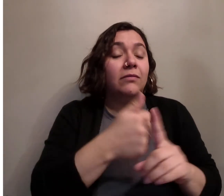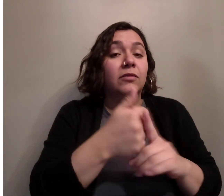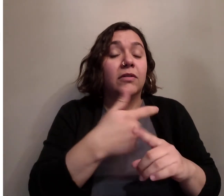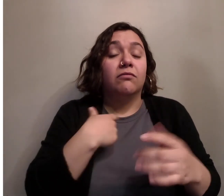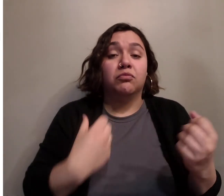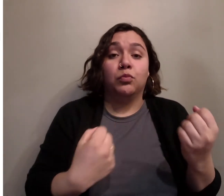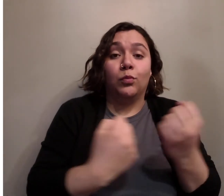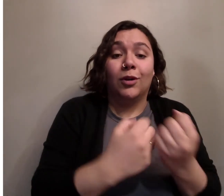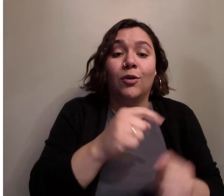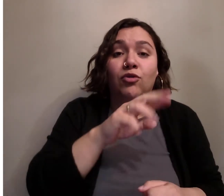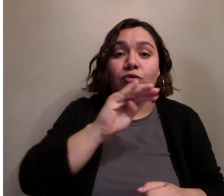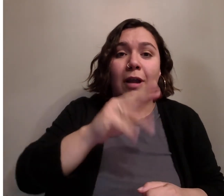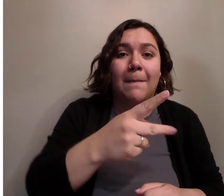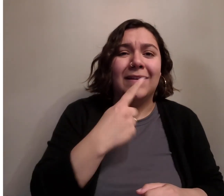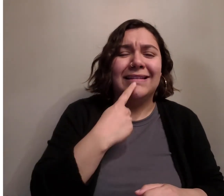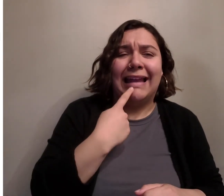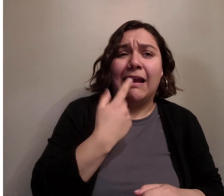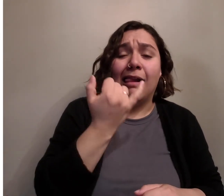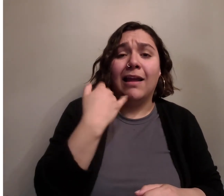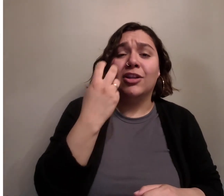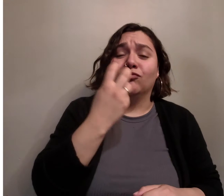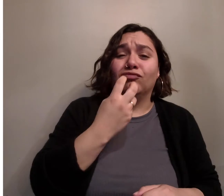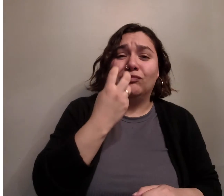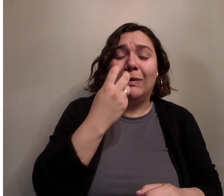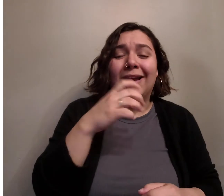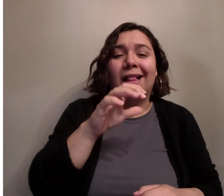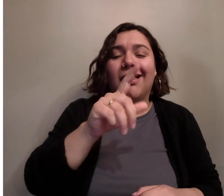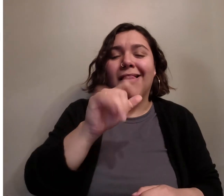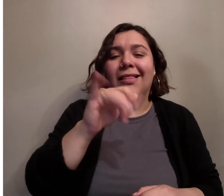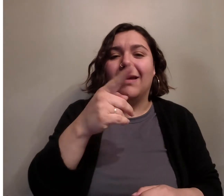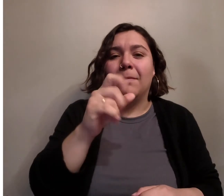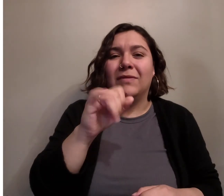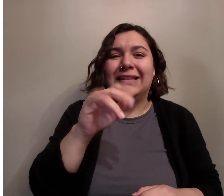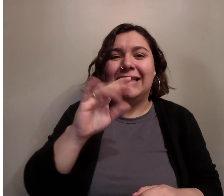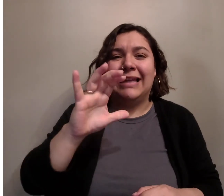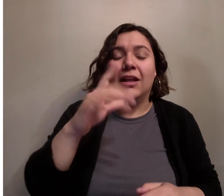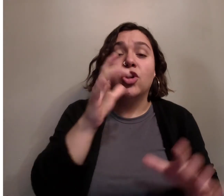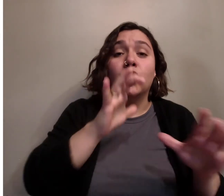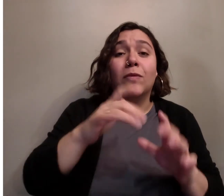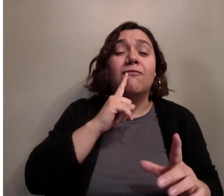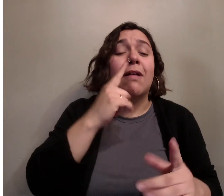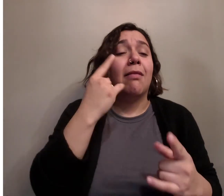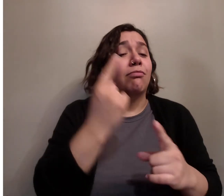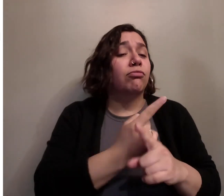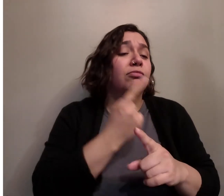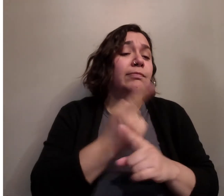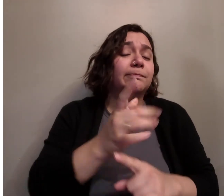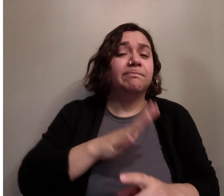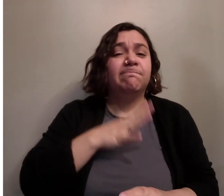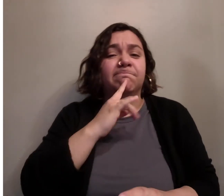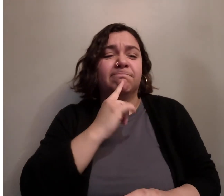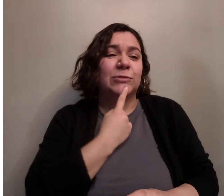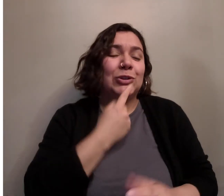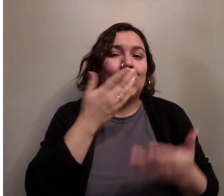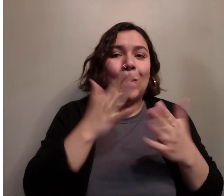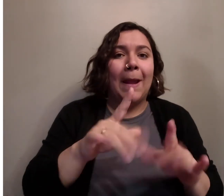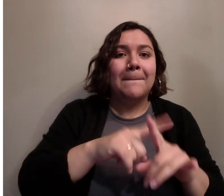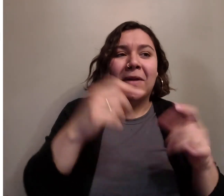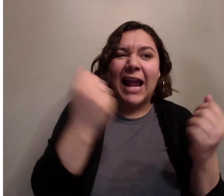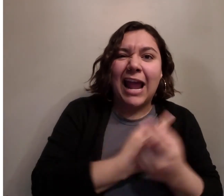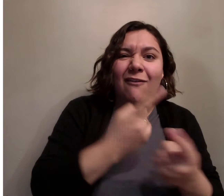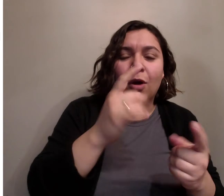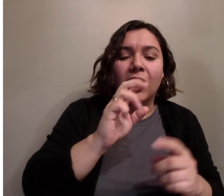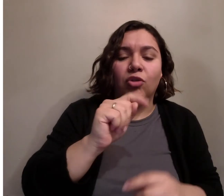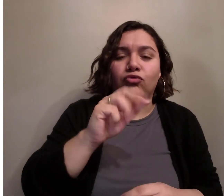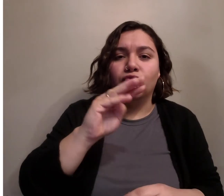of someone who is pro-Trump and going, let's lip sync the stuff, but do it in a very thoughtful, serious manner. And then, of